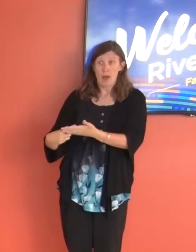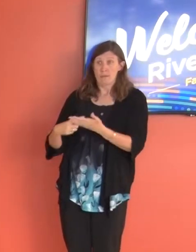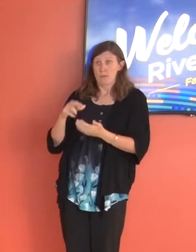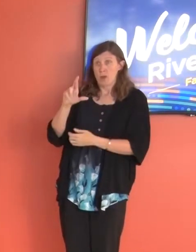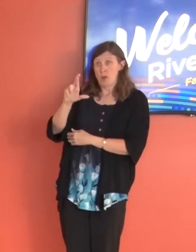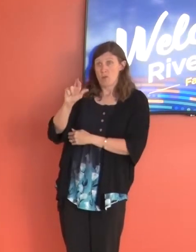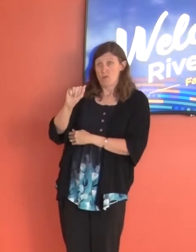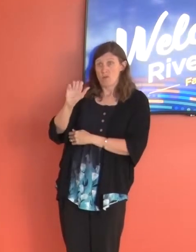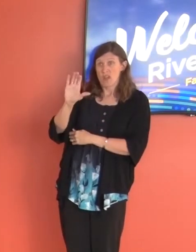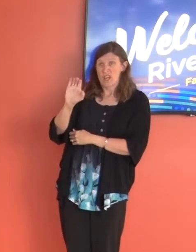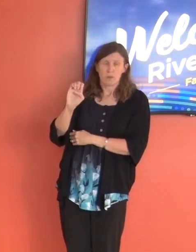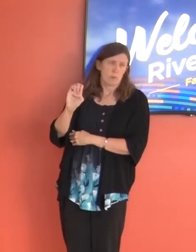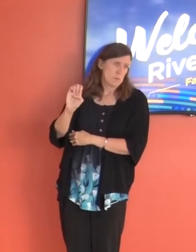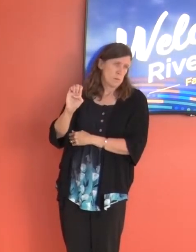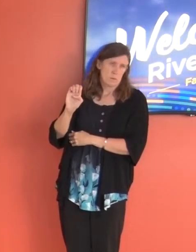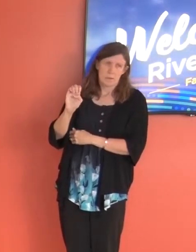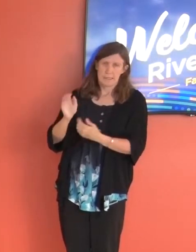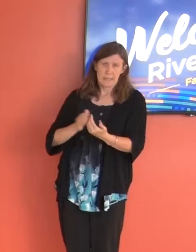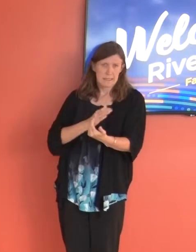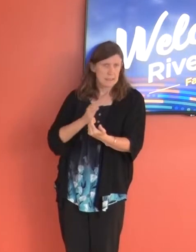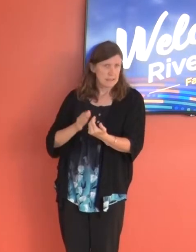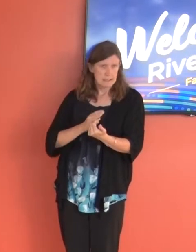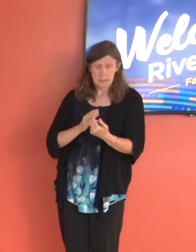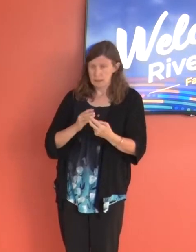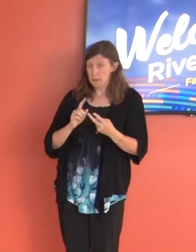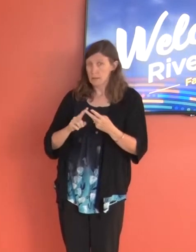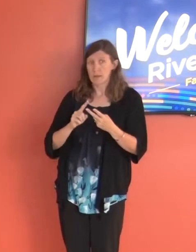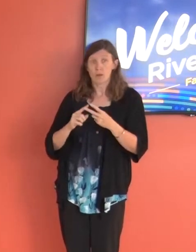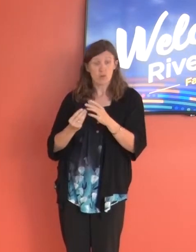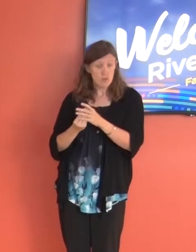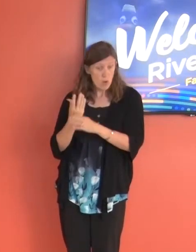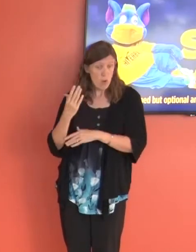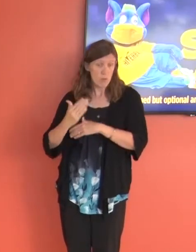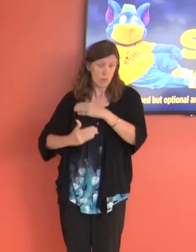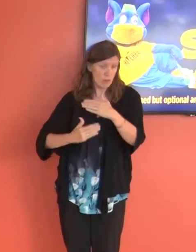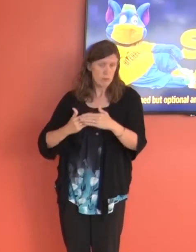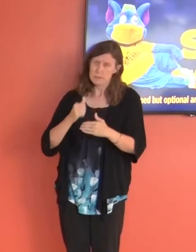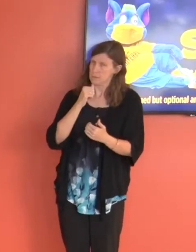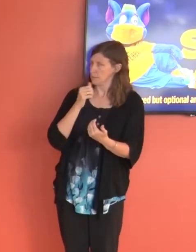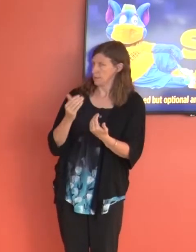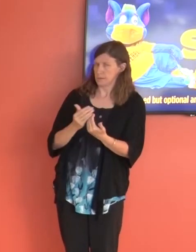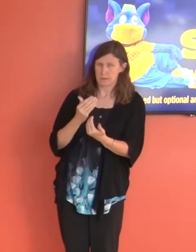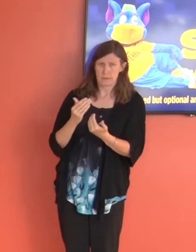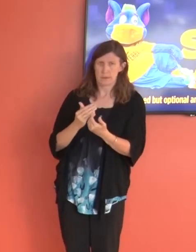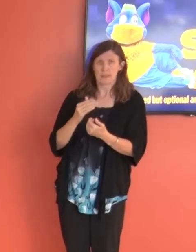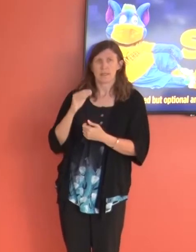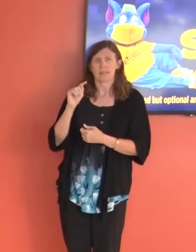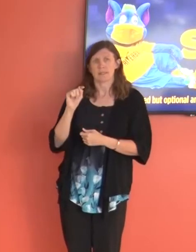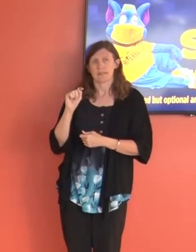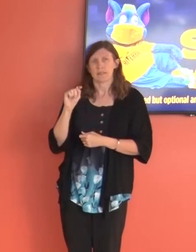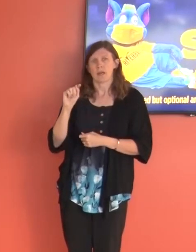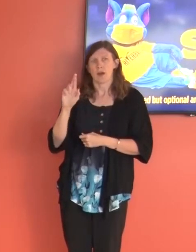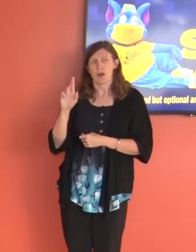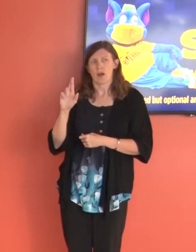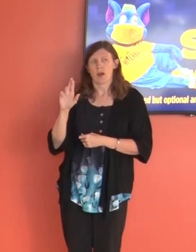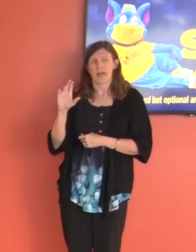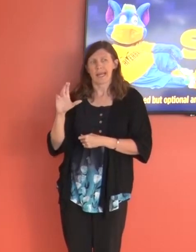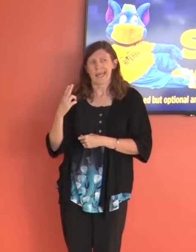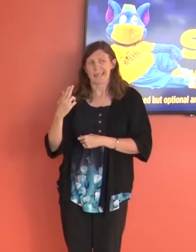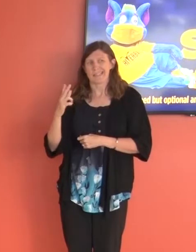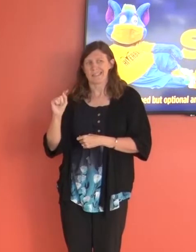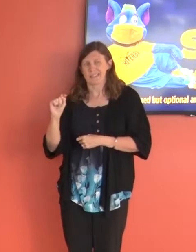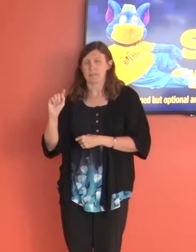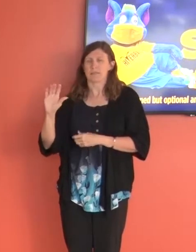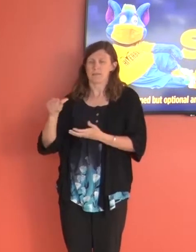easy. Conversations about growth and progress are not easy. But our TRHT Center, again, just for those that may not